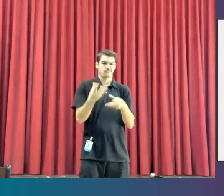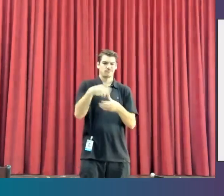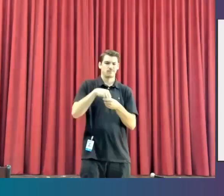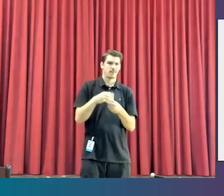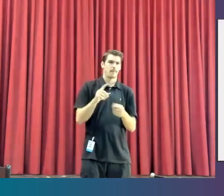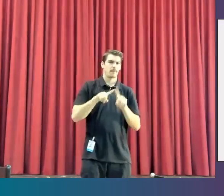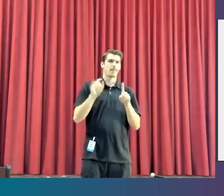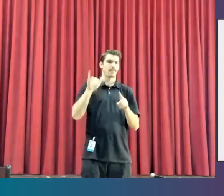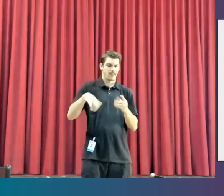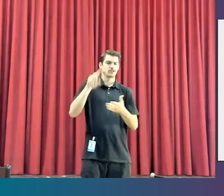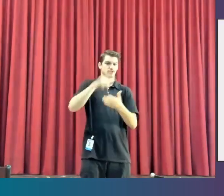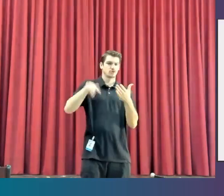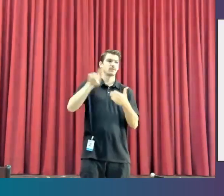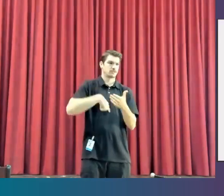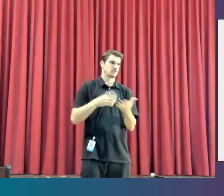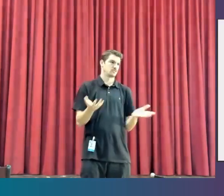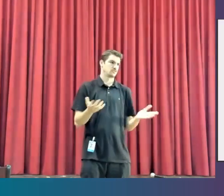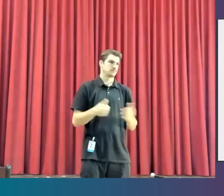is discriminatory.